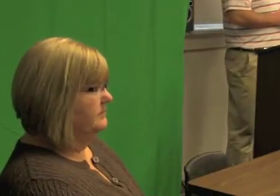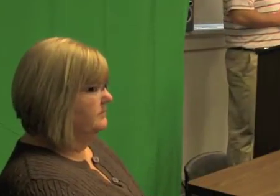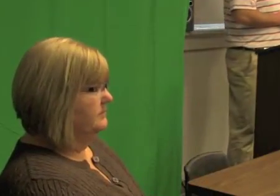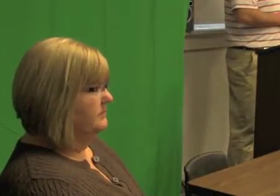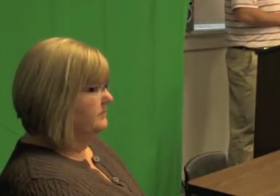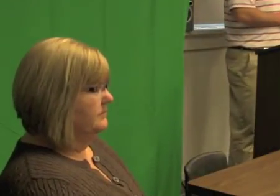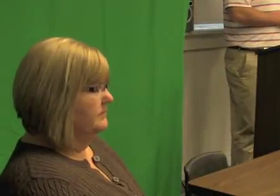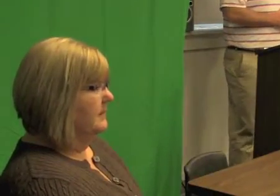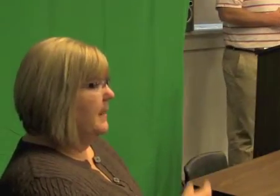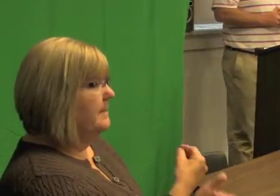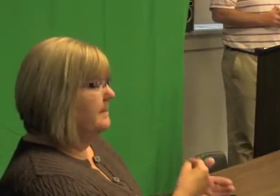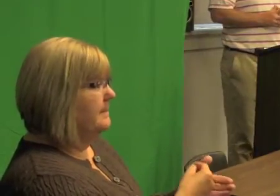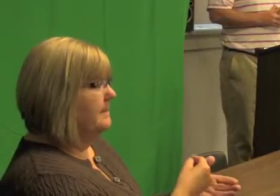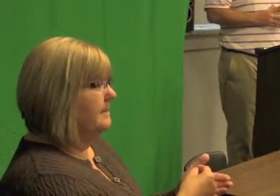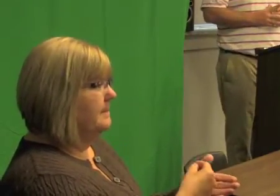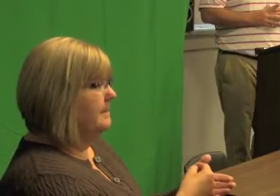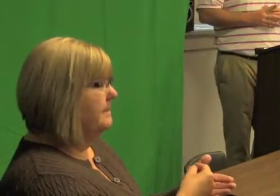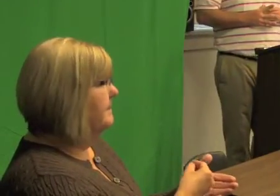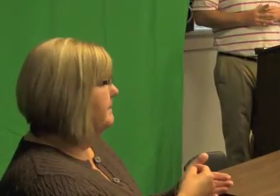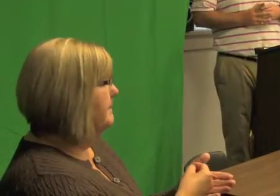What term am I describing?